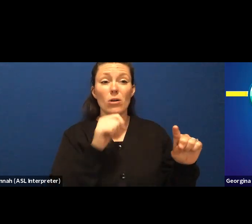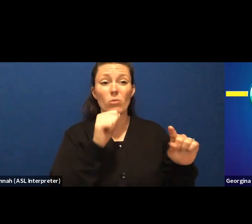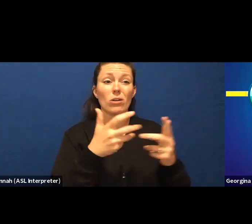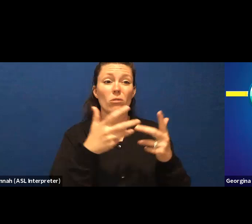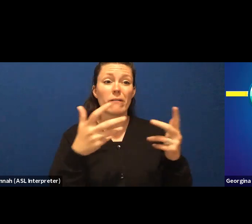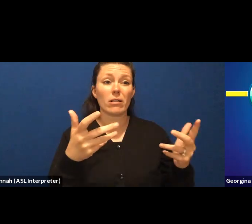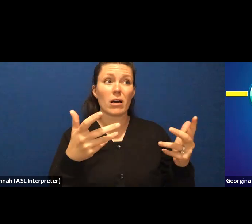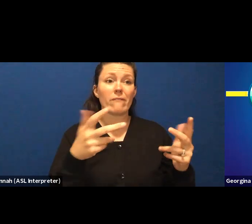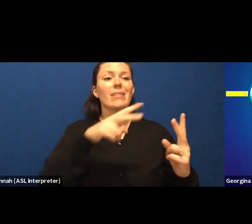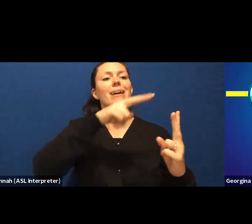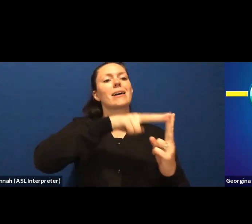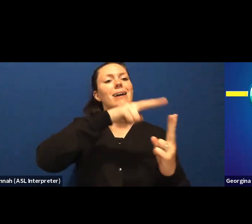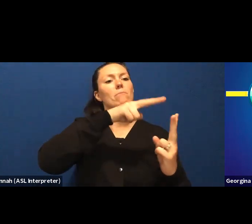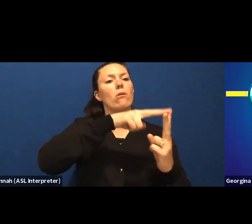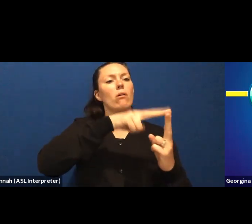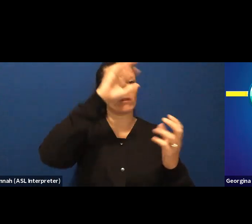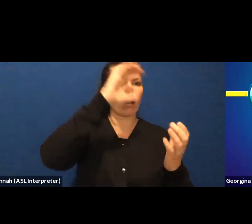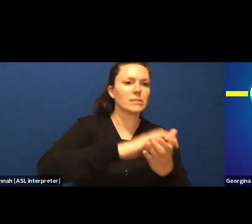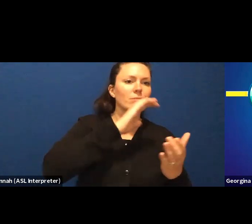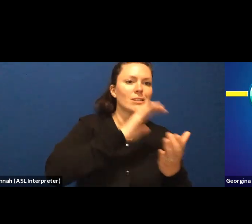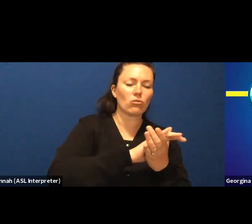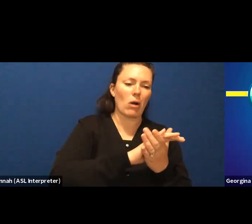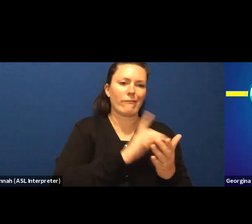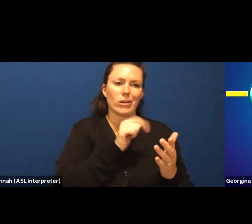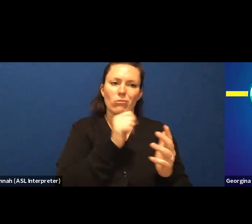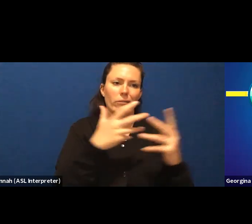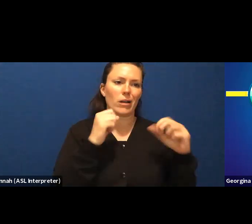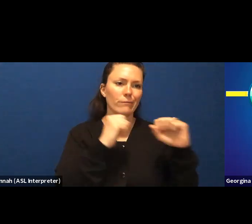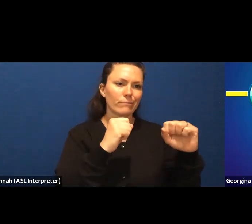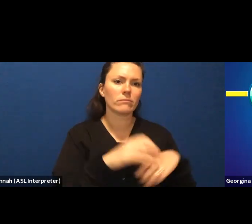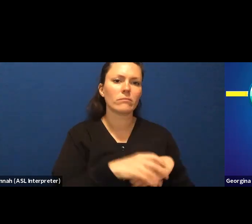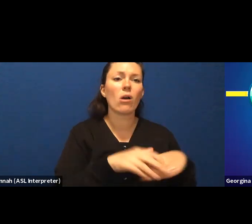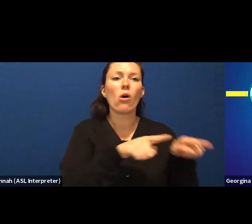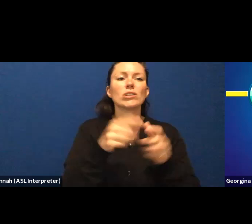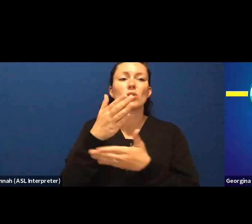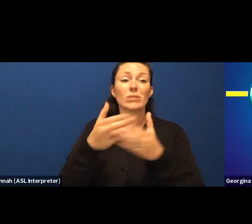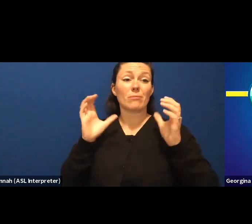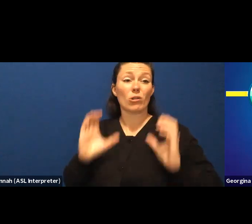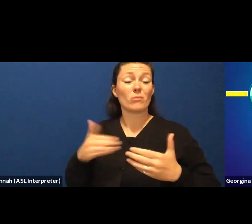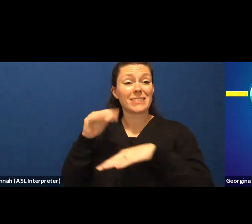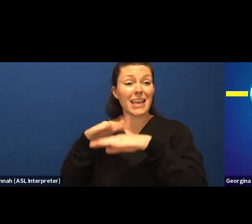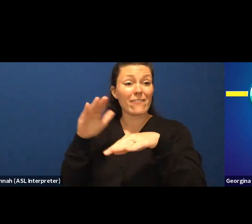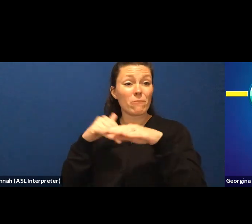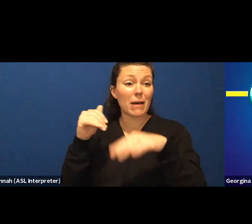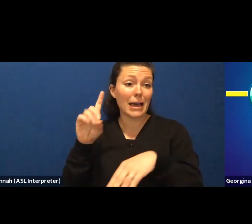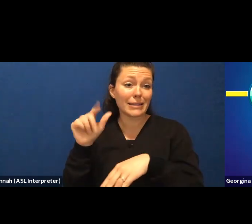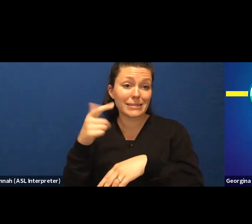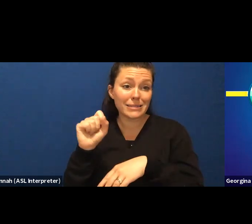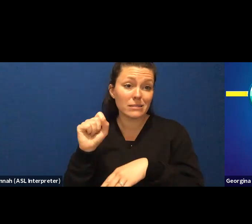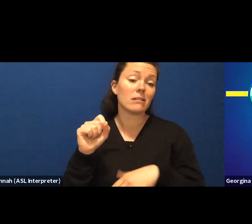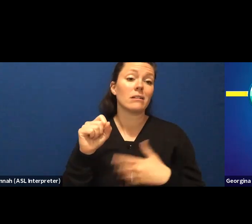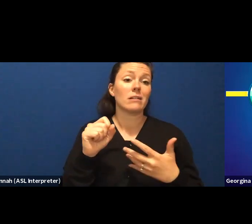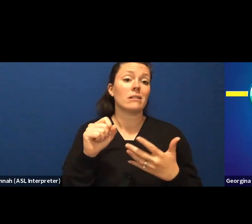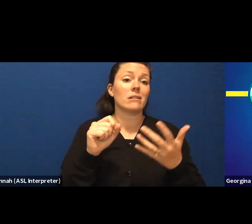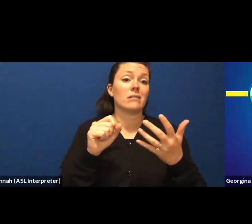for a couples kind of shelter. And we also have consumers that they have pets. So the question that we had before and the issues